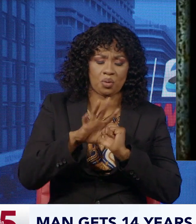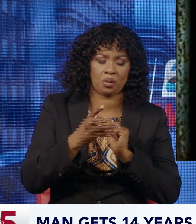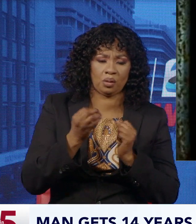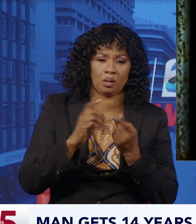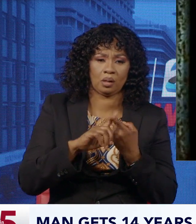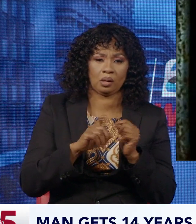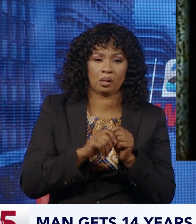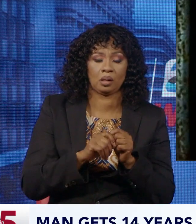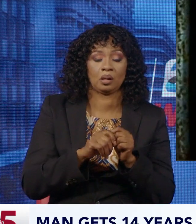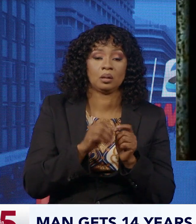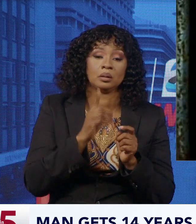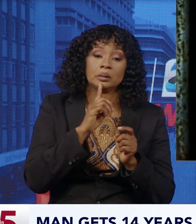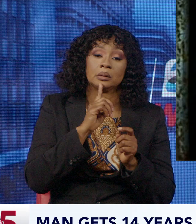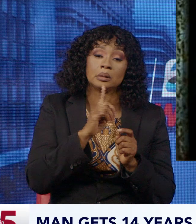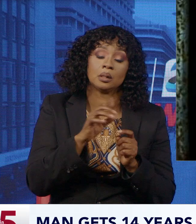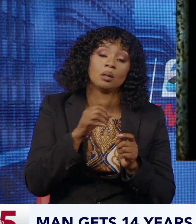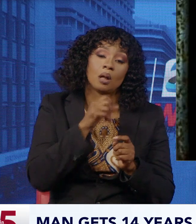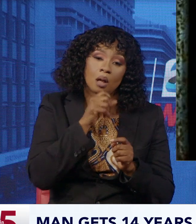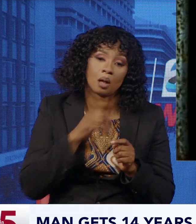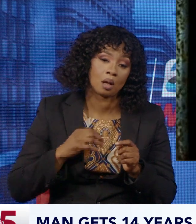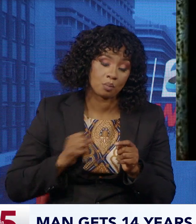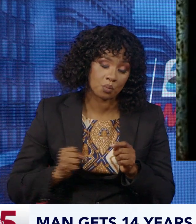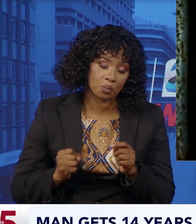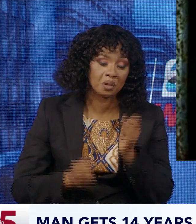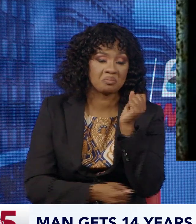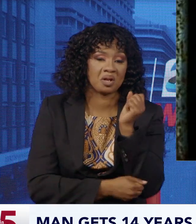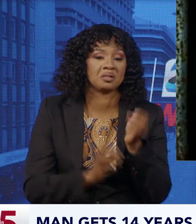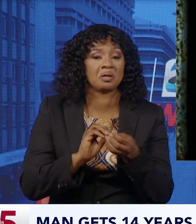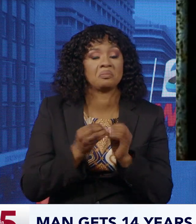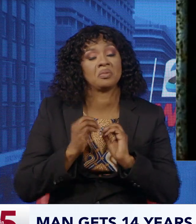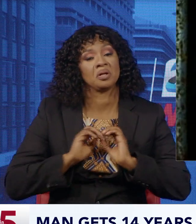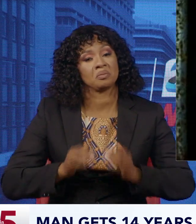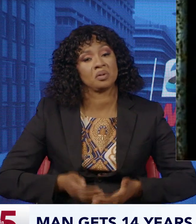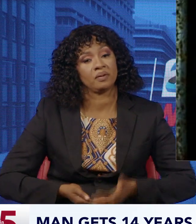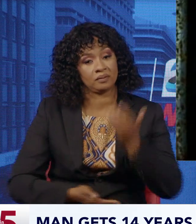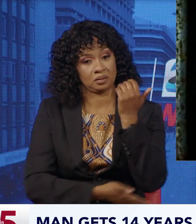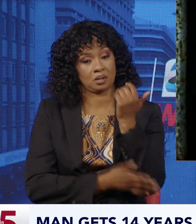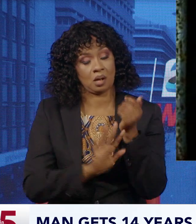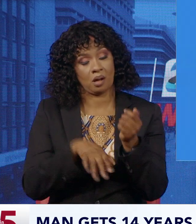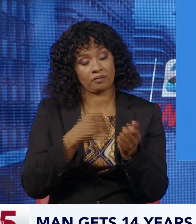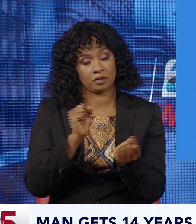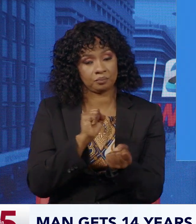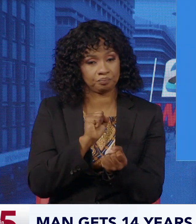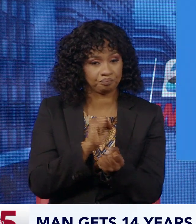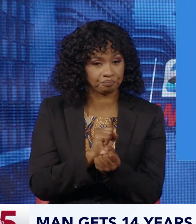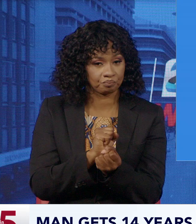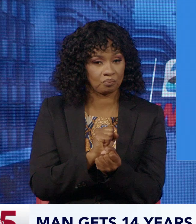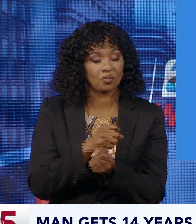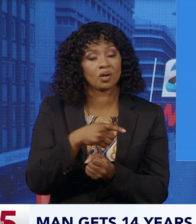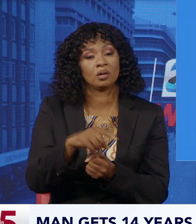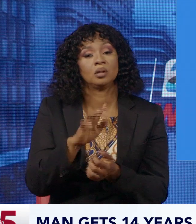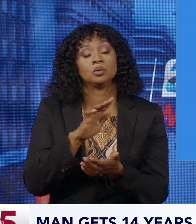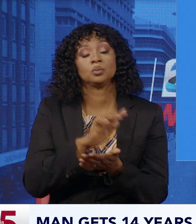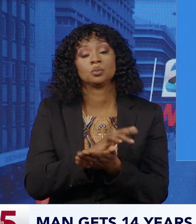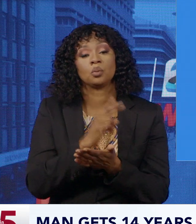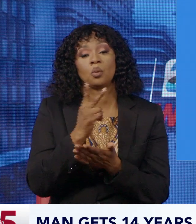and she confided in her grandmother that it was her brother, leading to his arrest. He was served 12